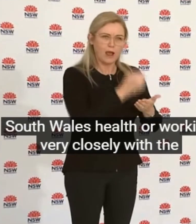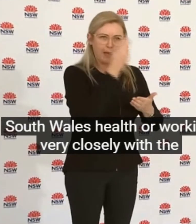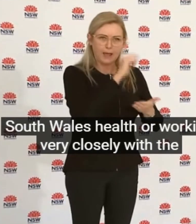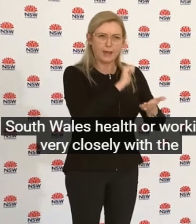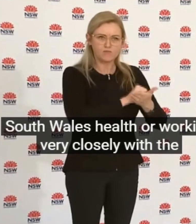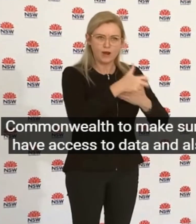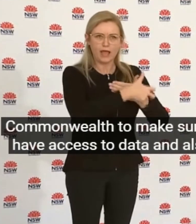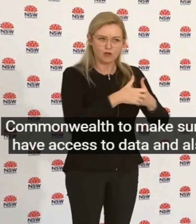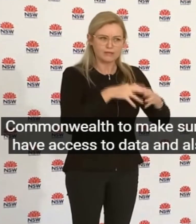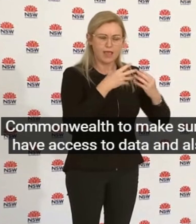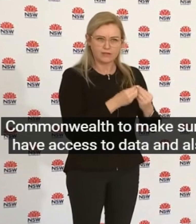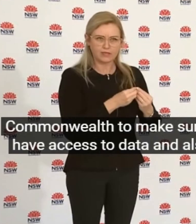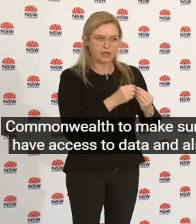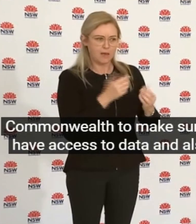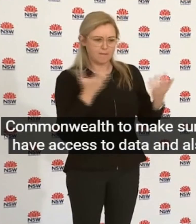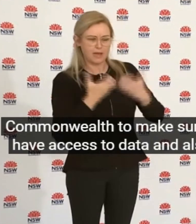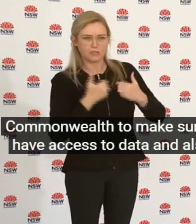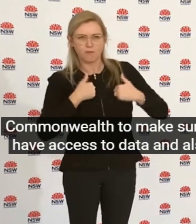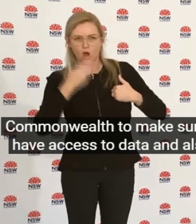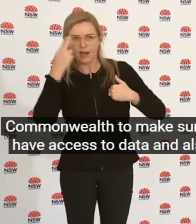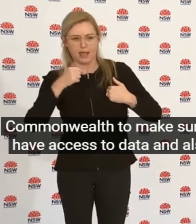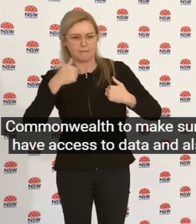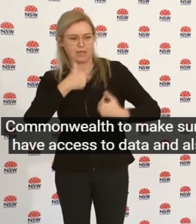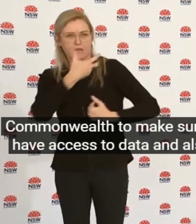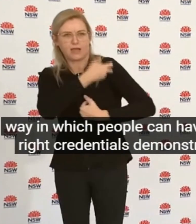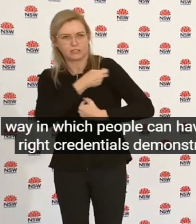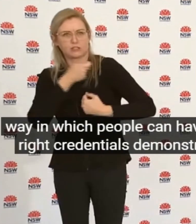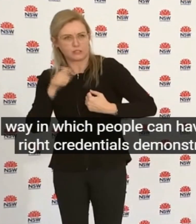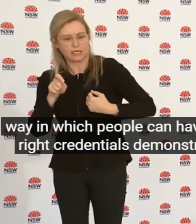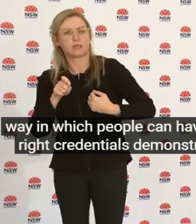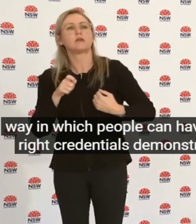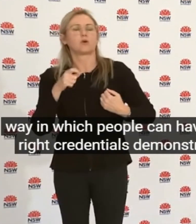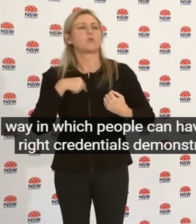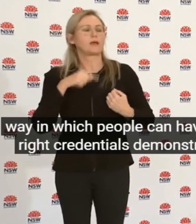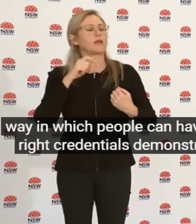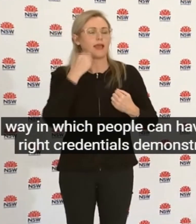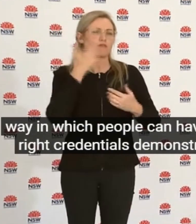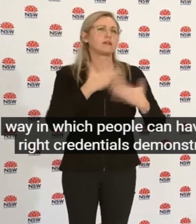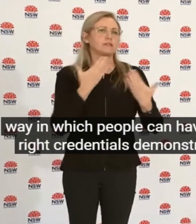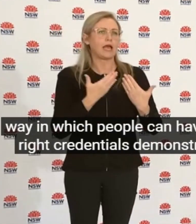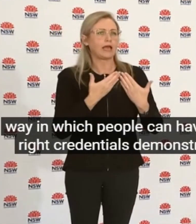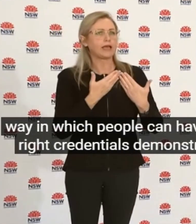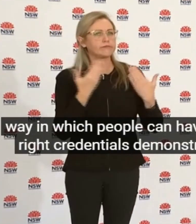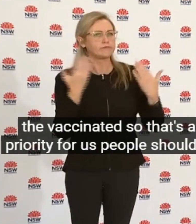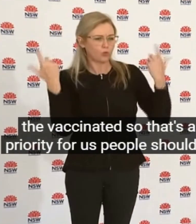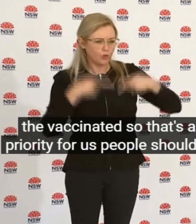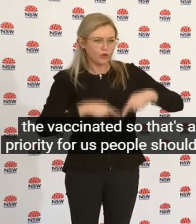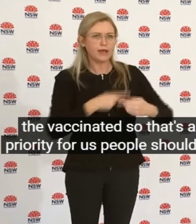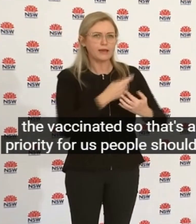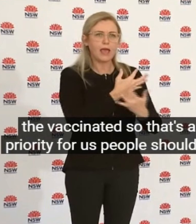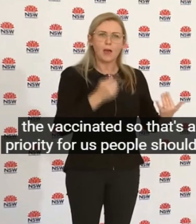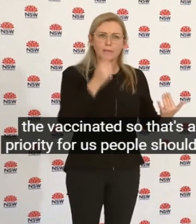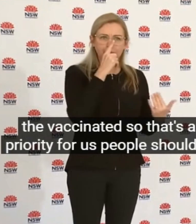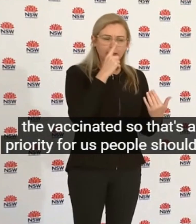us. People shouldn't be worried about. Our data is very good at this stage. We're able to take we get daily updates as to how many people in New South Wales